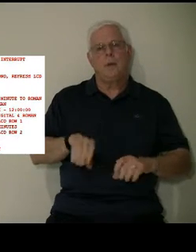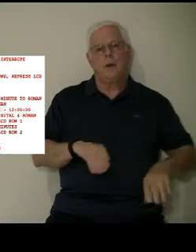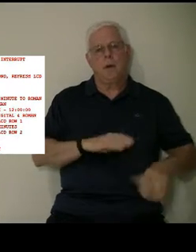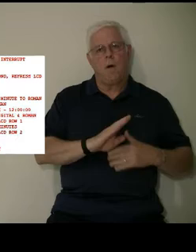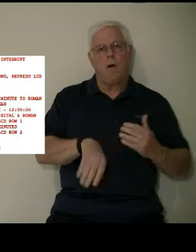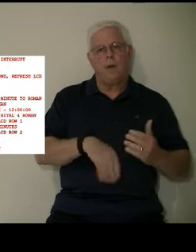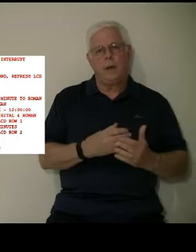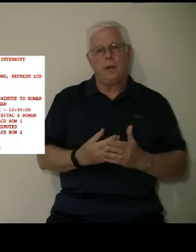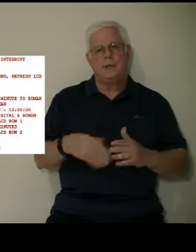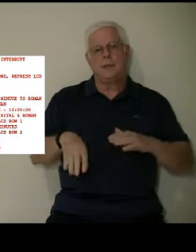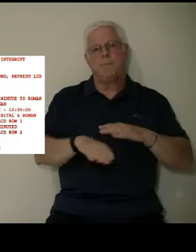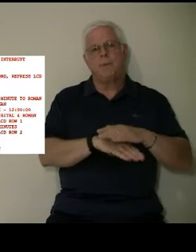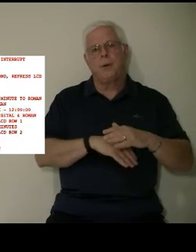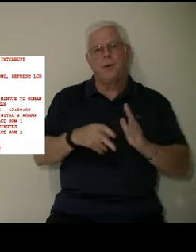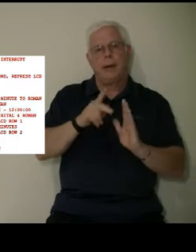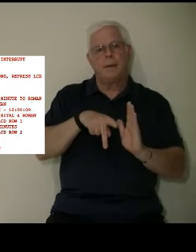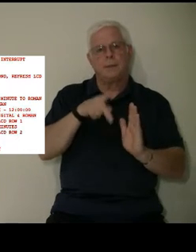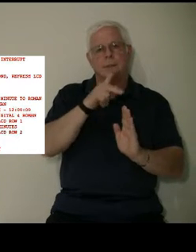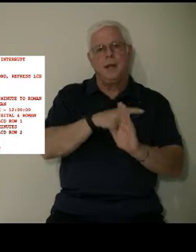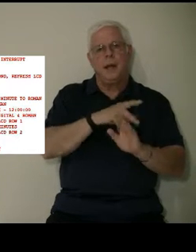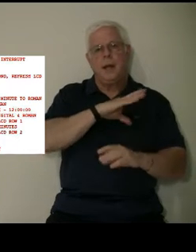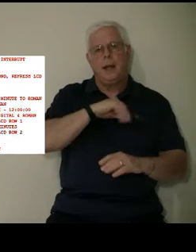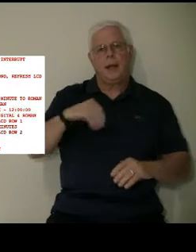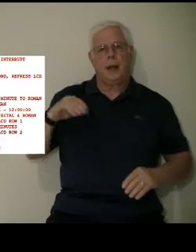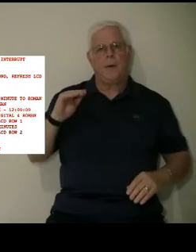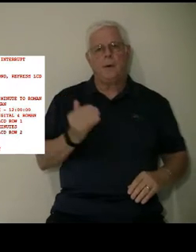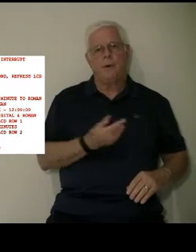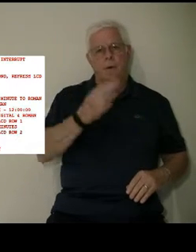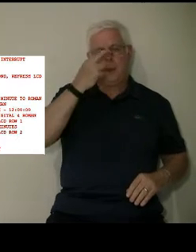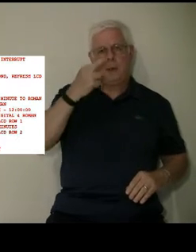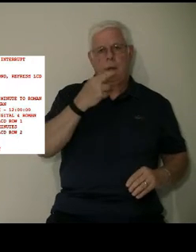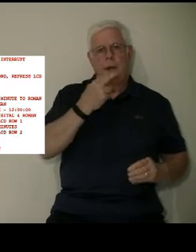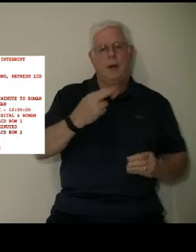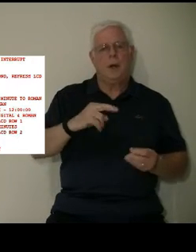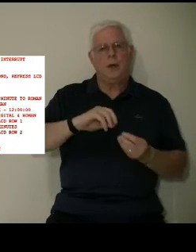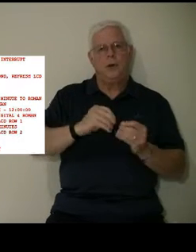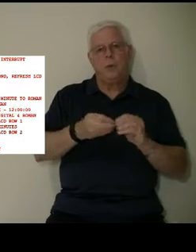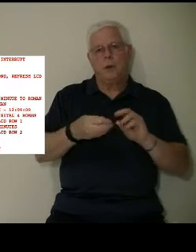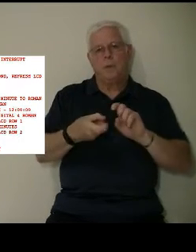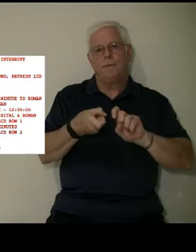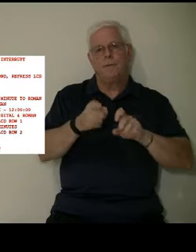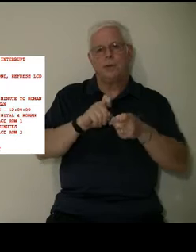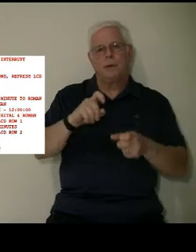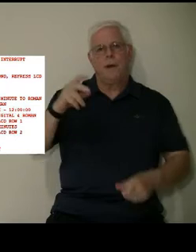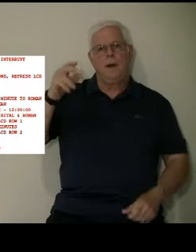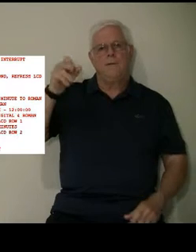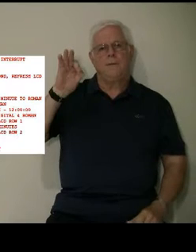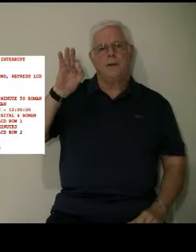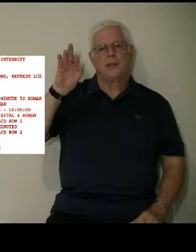done all the subprograms and our Roman numeral conversion function,